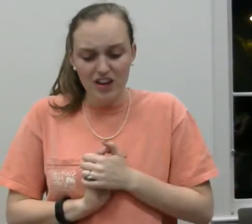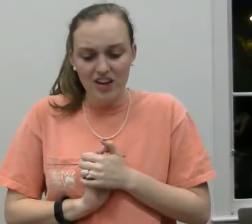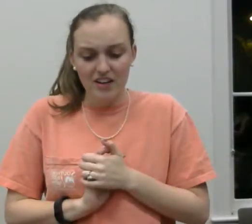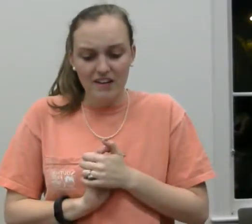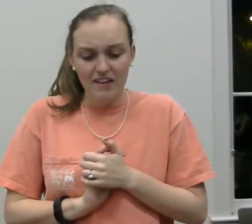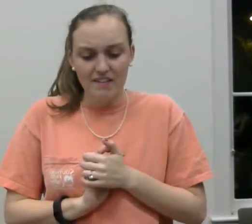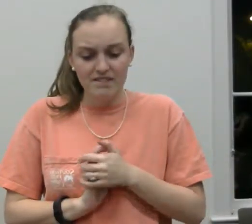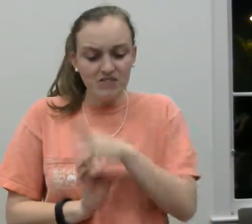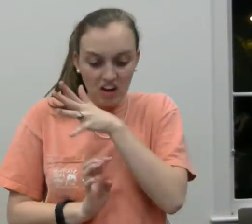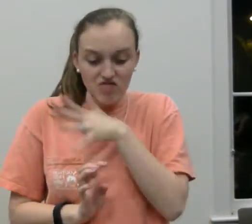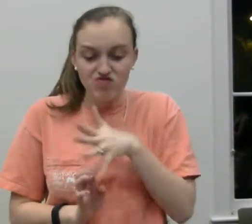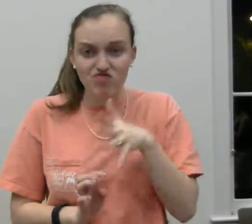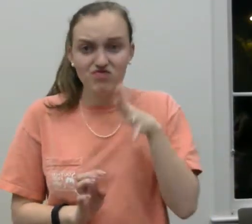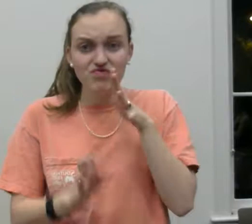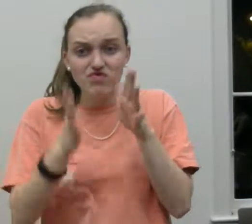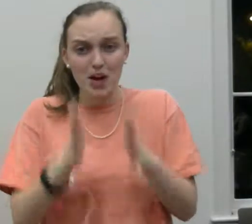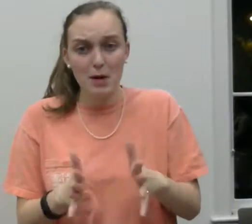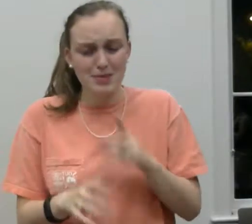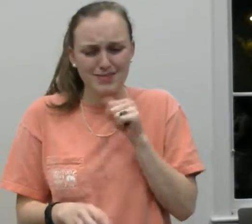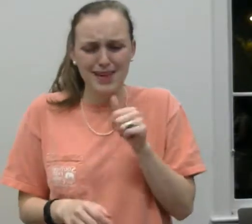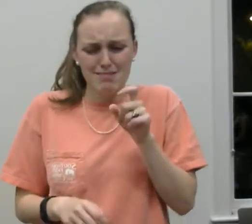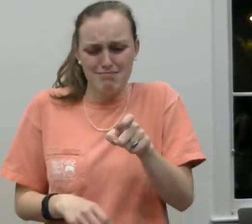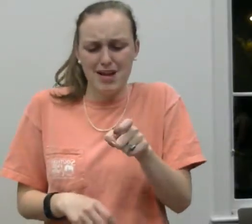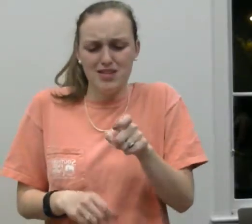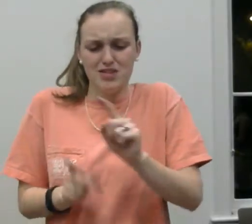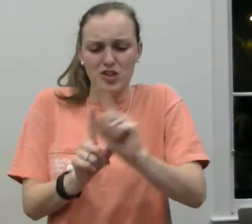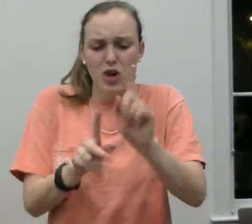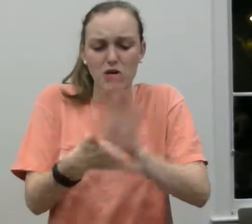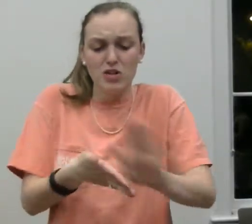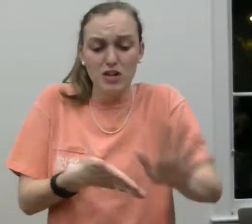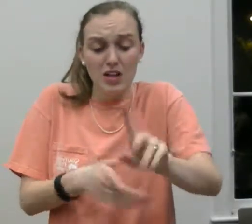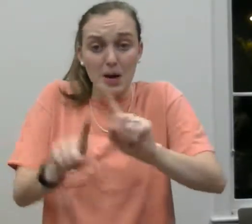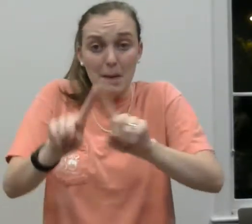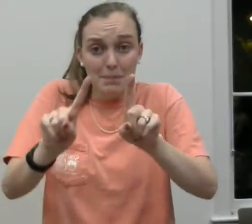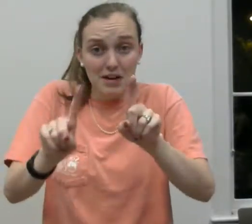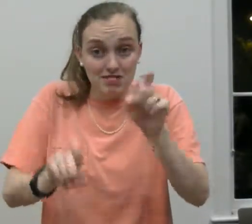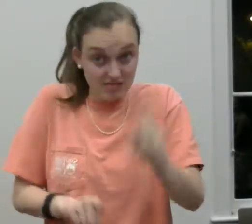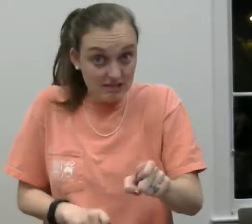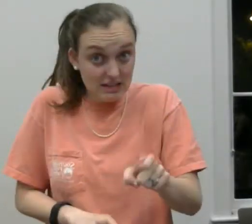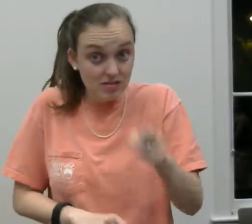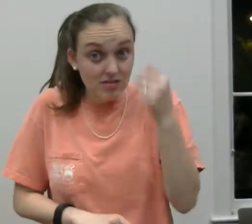necessarily have to go to college to be a farmer, but you do have to have a basic understanding of biology, whether you